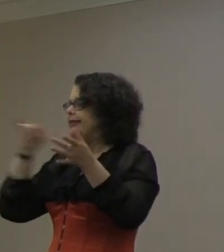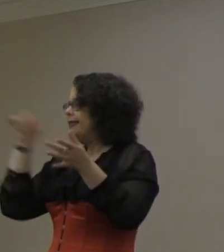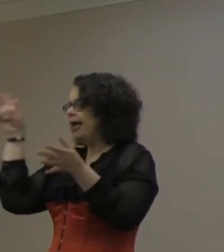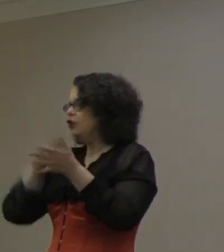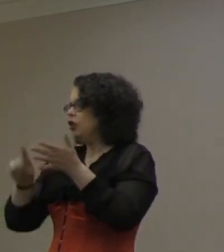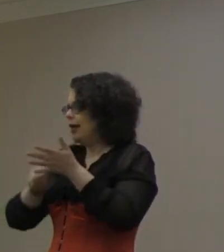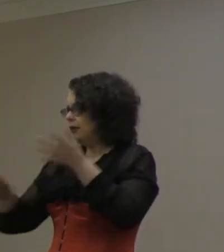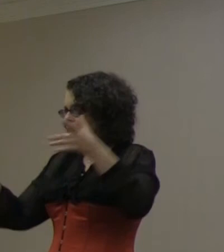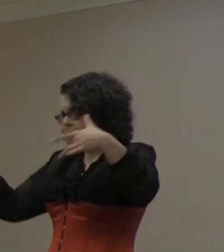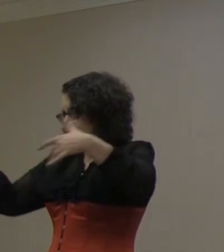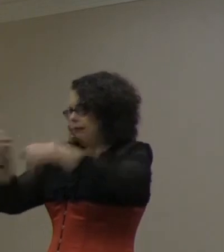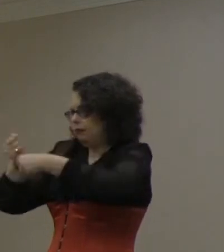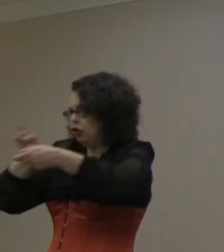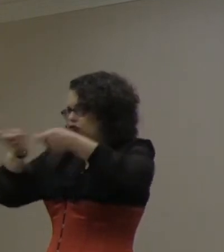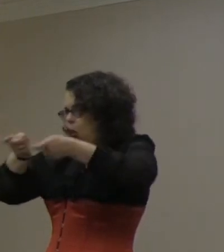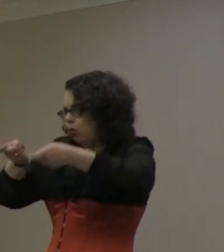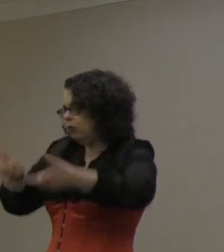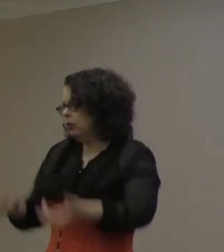unchecked.